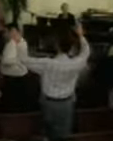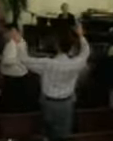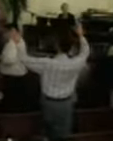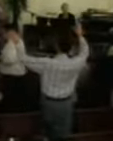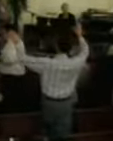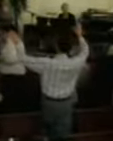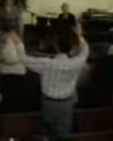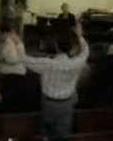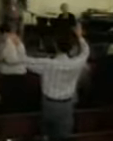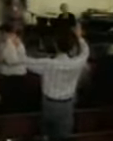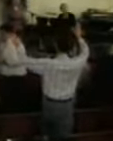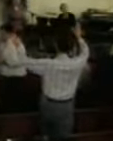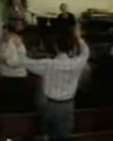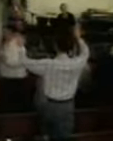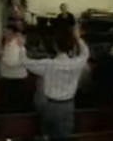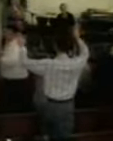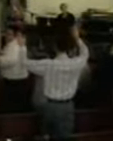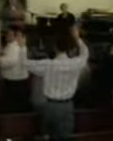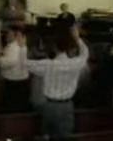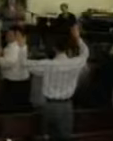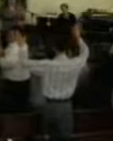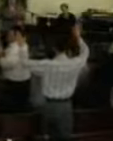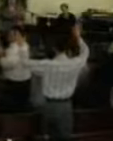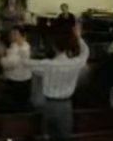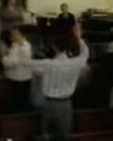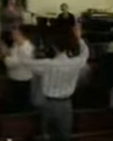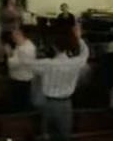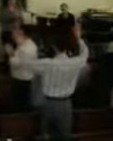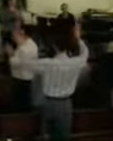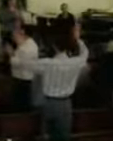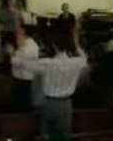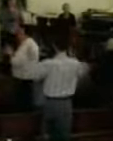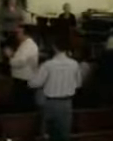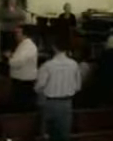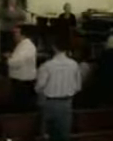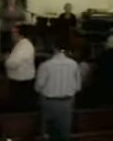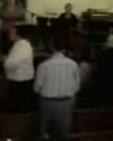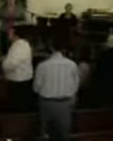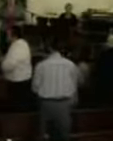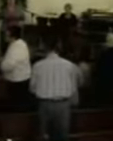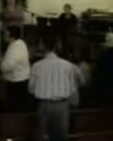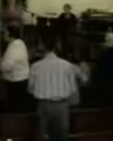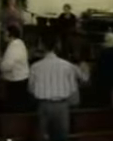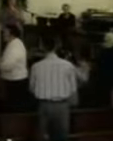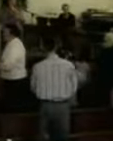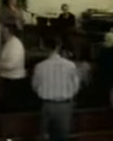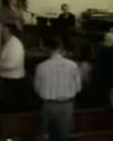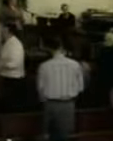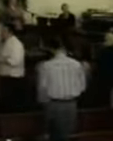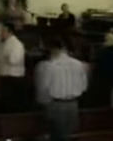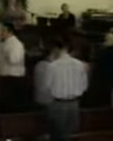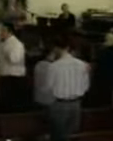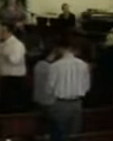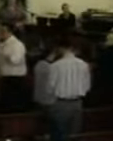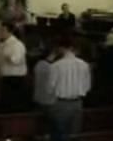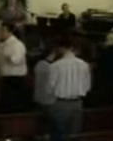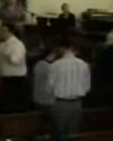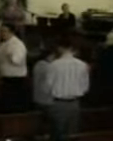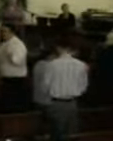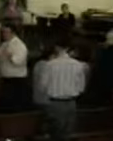But God's proven time and time again to take care of